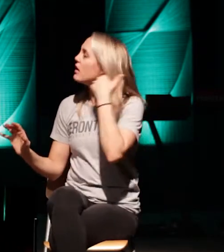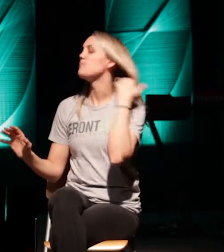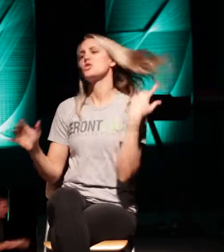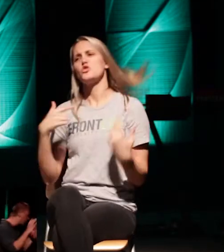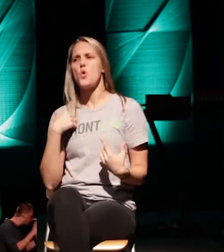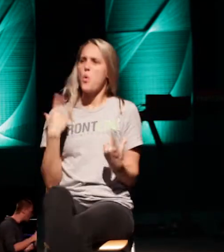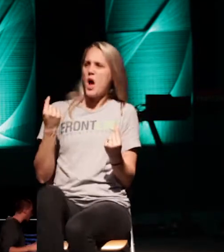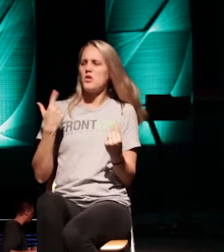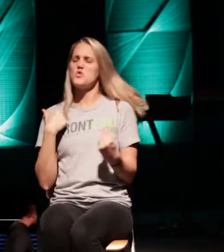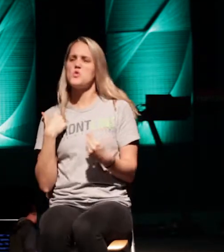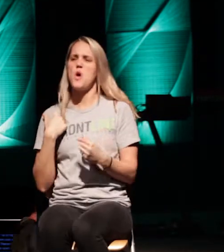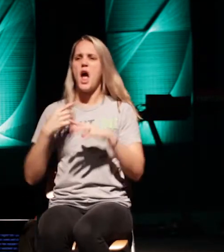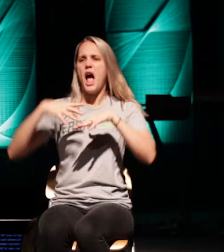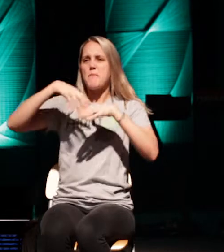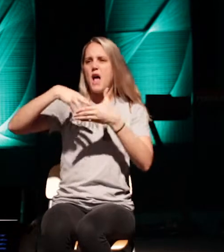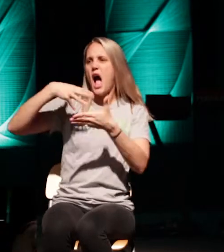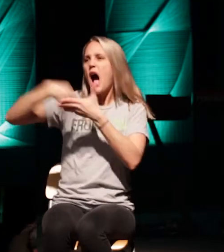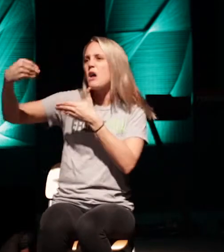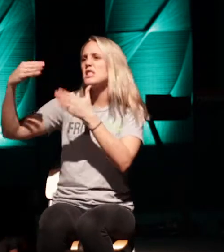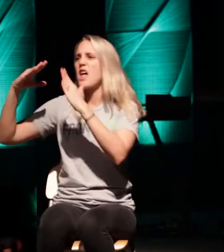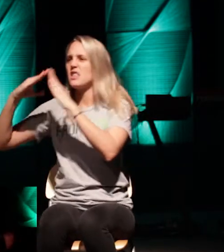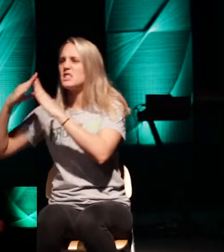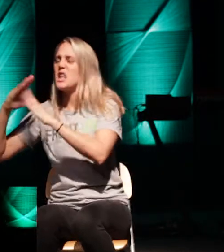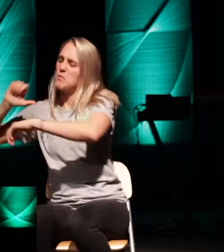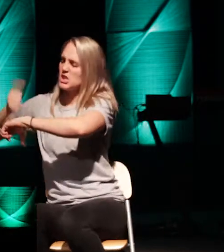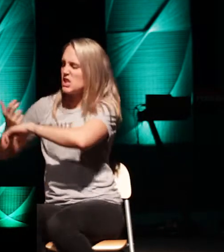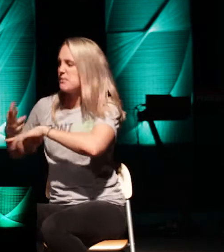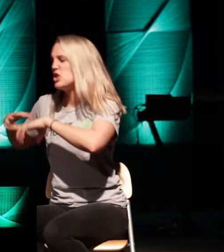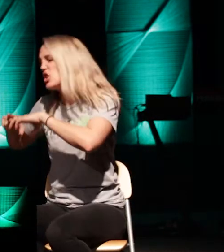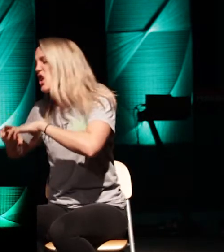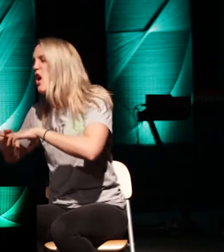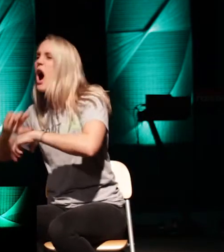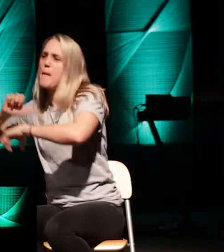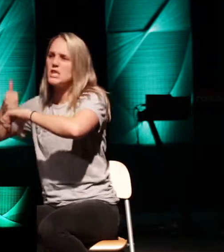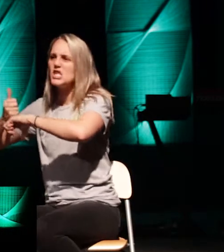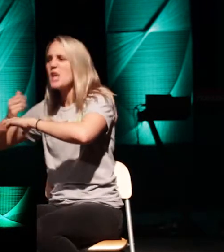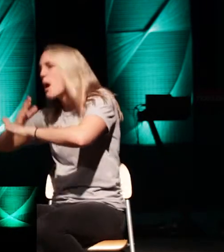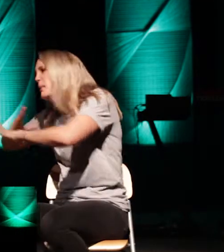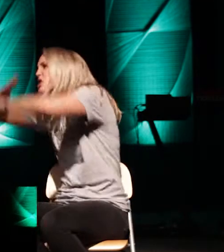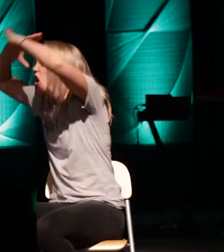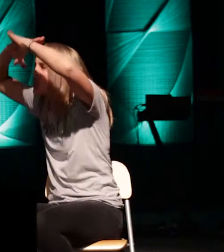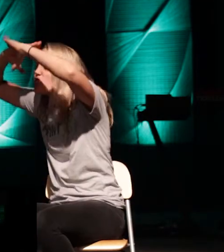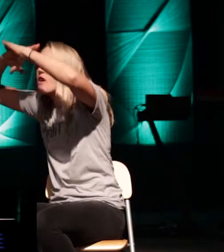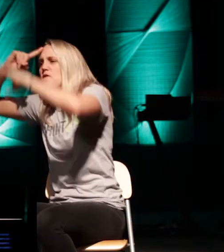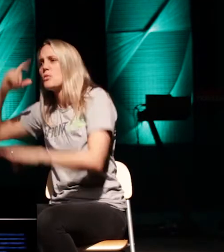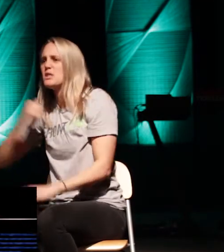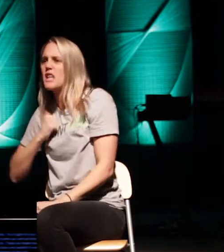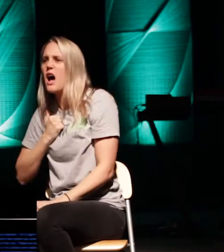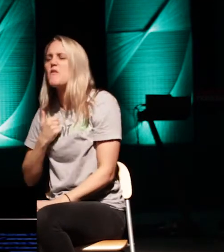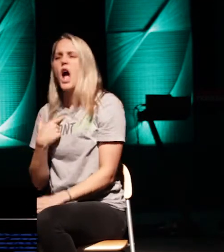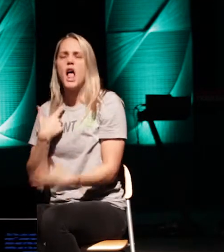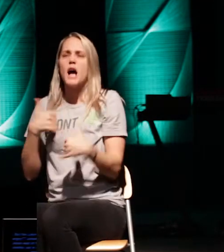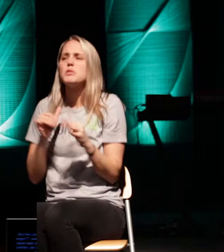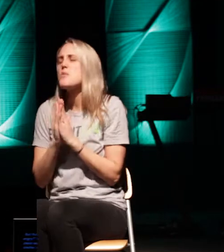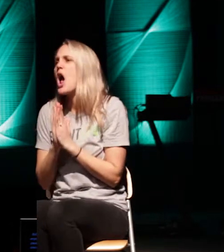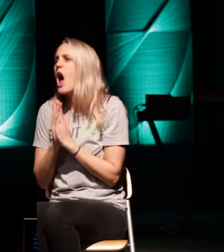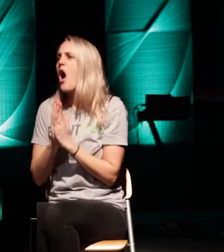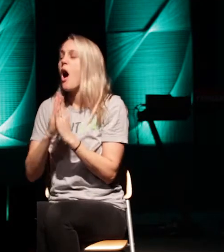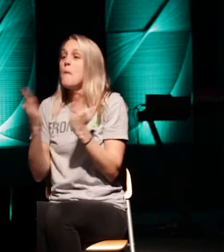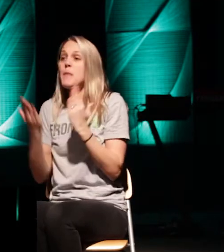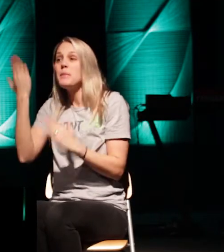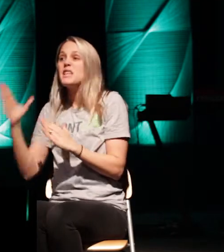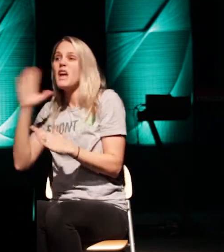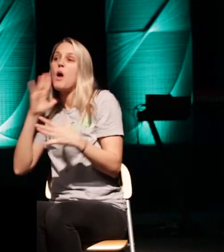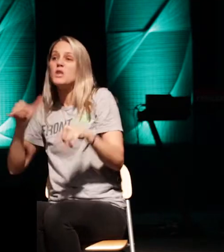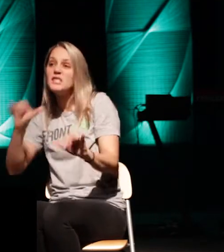chair. I'm going to create a little shelter for myself because I still think, maybe hope, maybe you'll still kill them all. That would be awesome, God. I'd love that. So he sets up